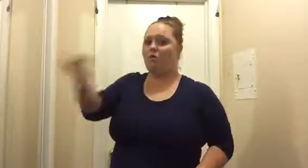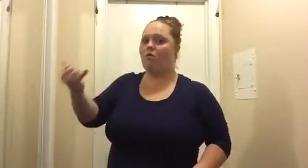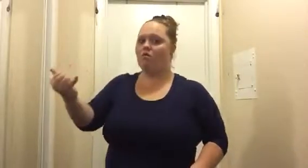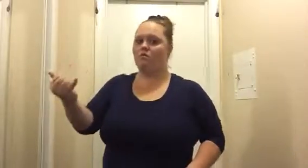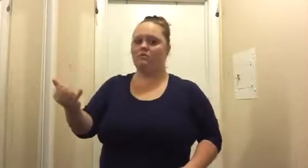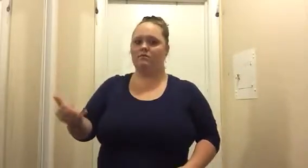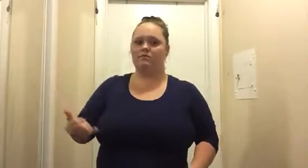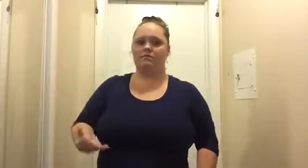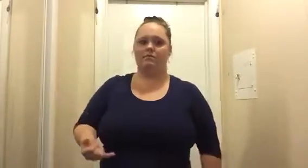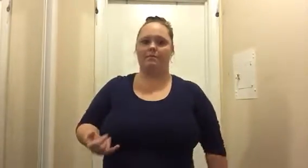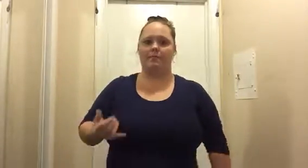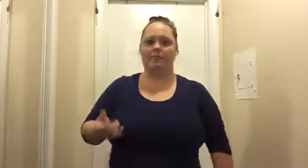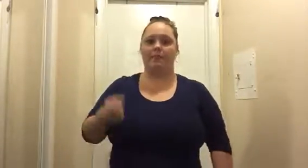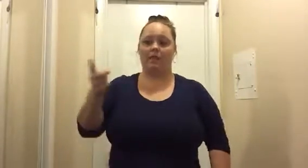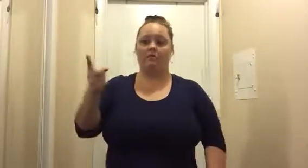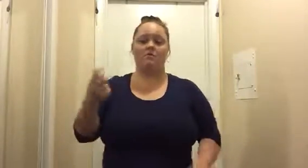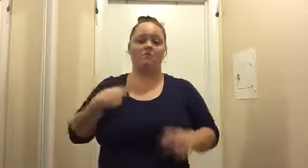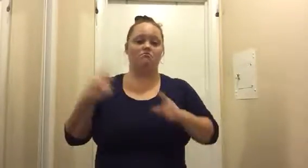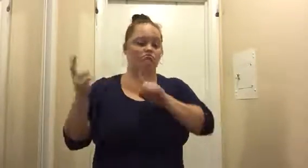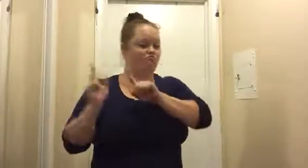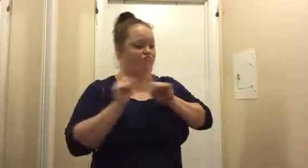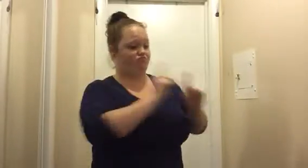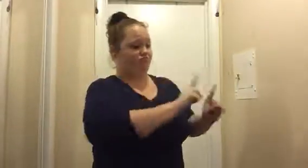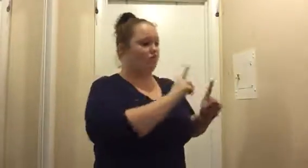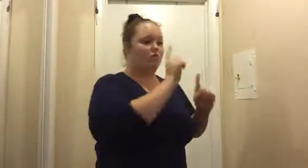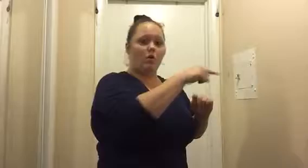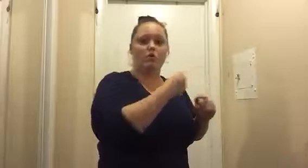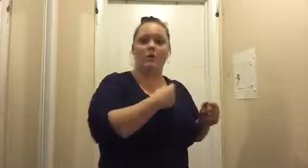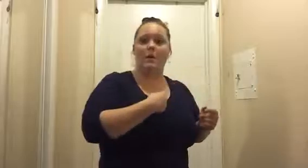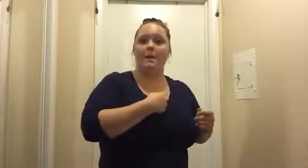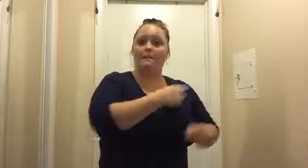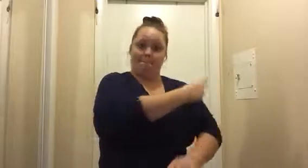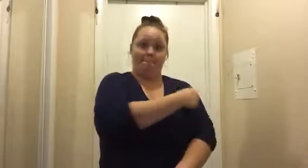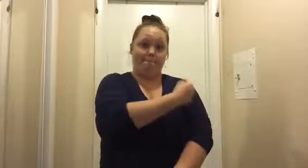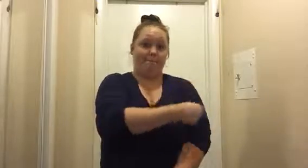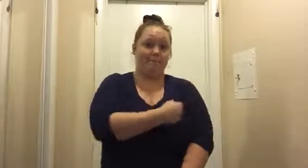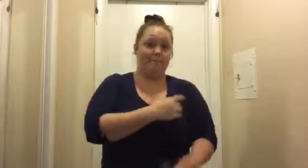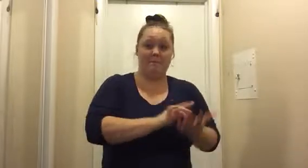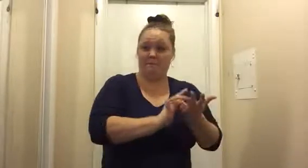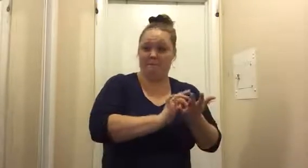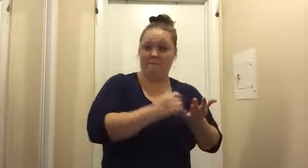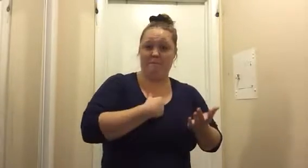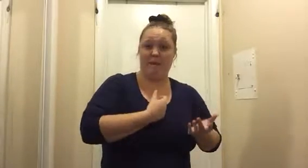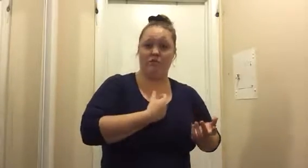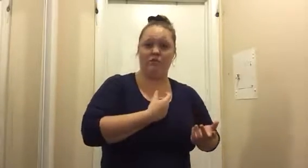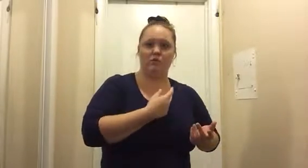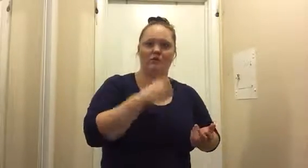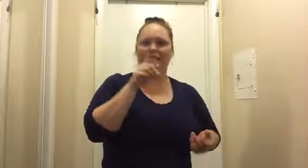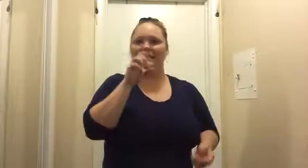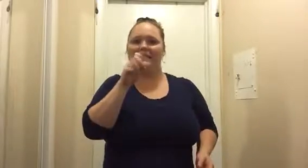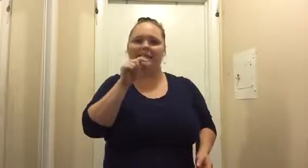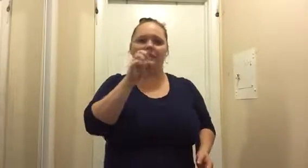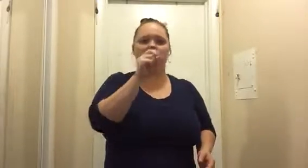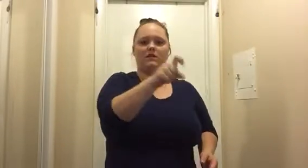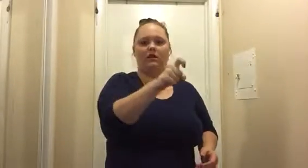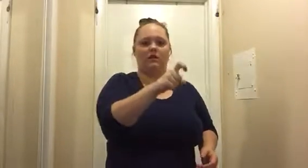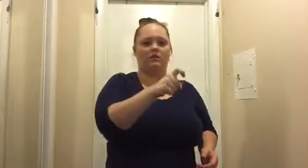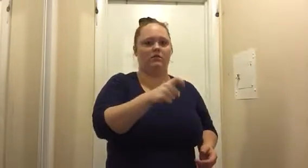and only medical detox, where I gotta tell you, I was not treated very well. In fact, until they had my